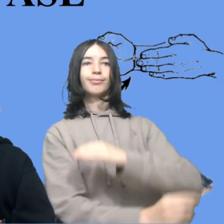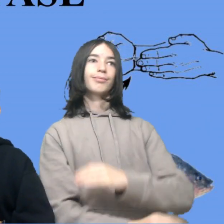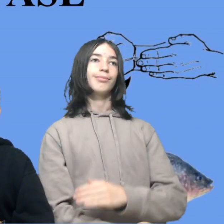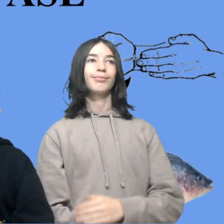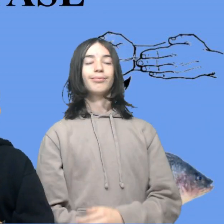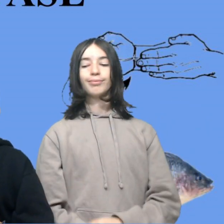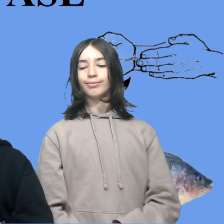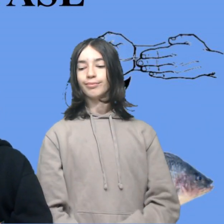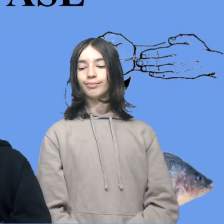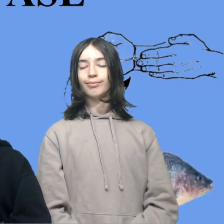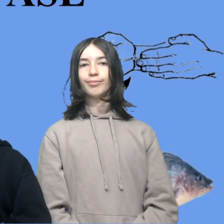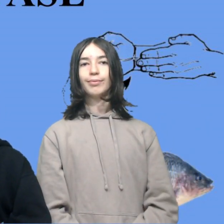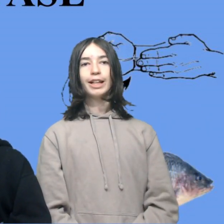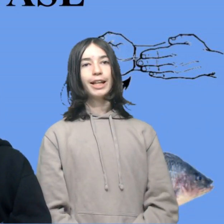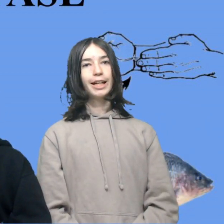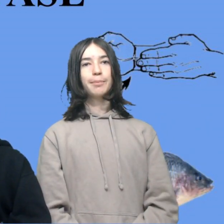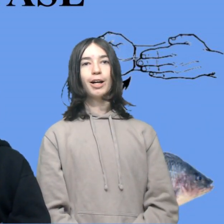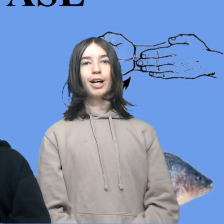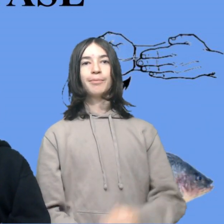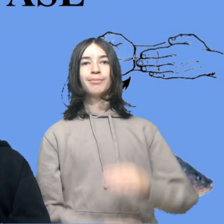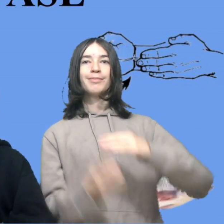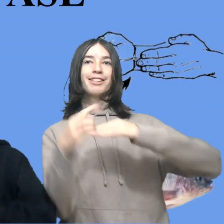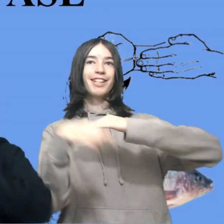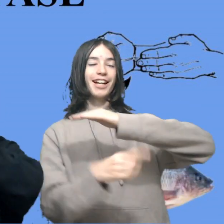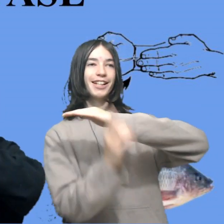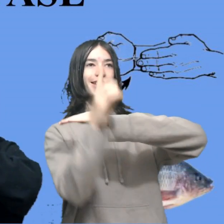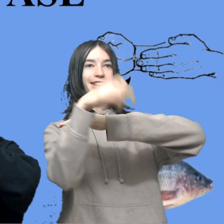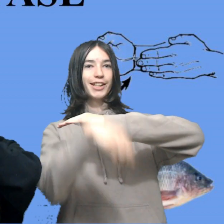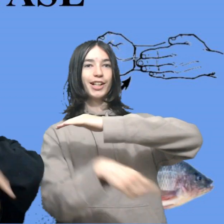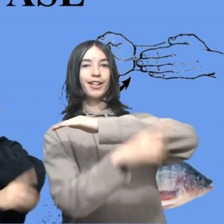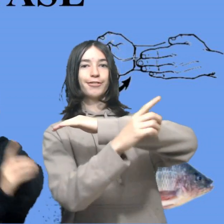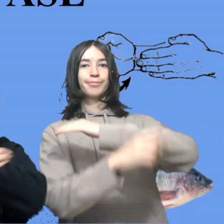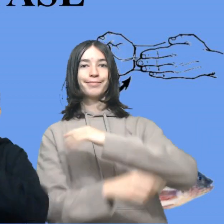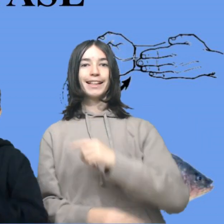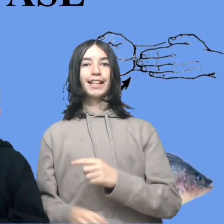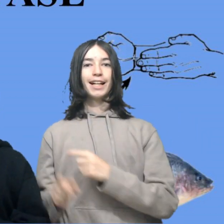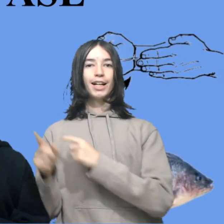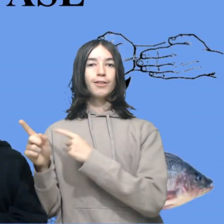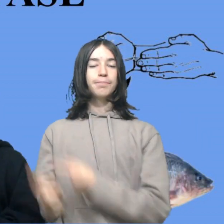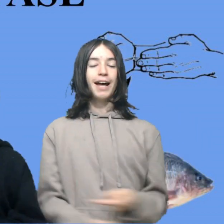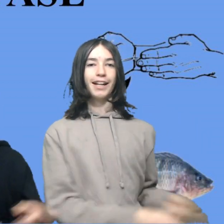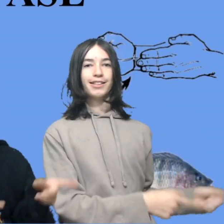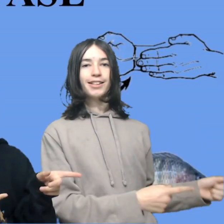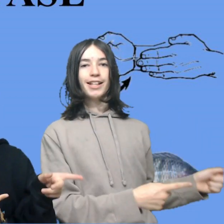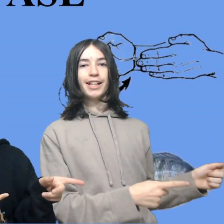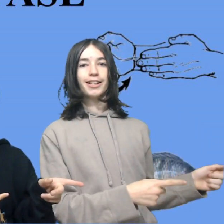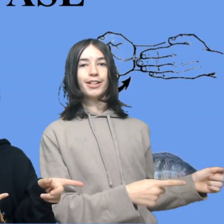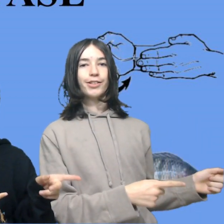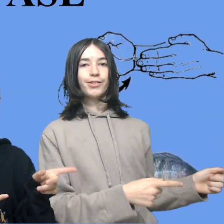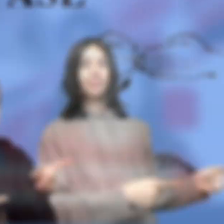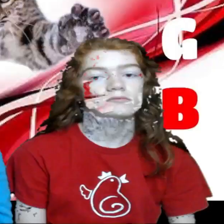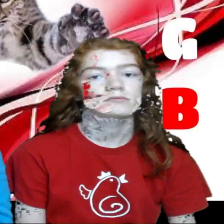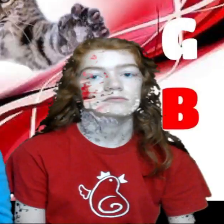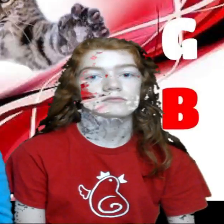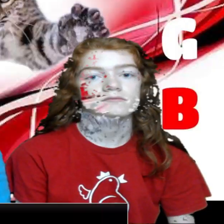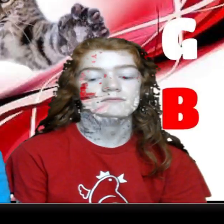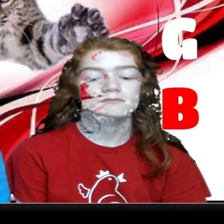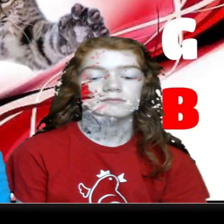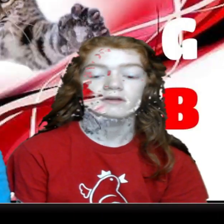Well, this is Bob. And Bob. Signing off. And now, back to the anchors. And